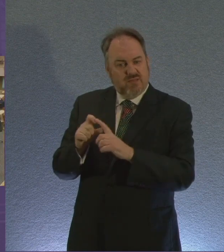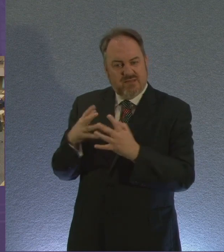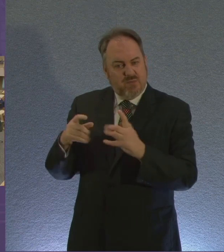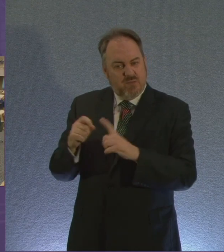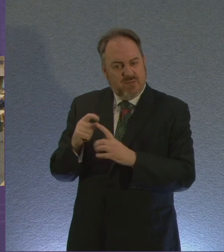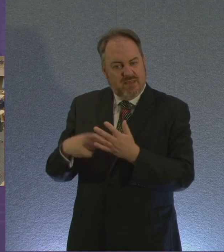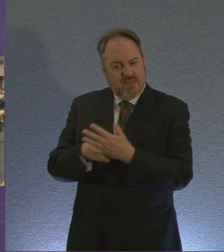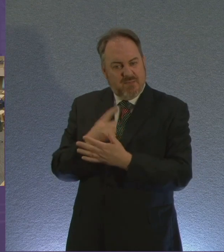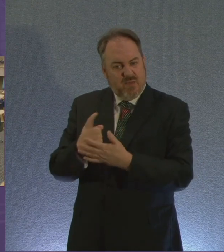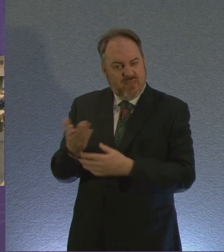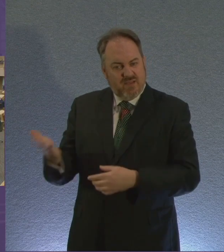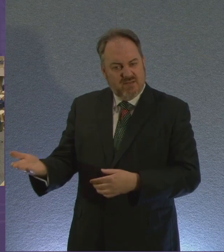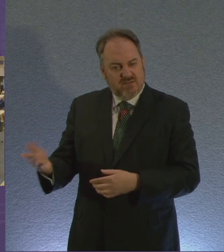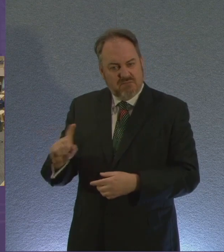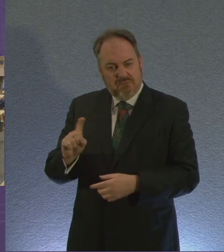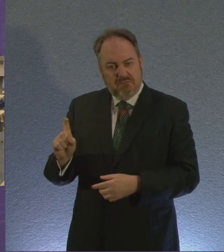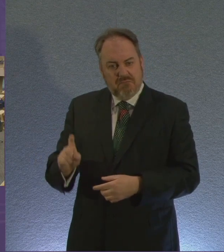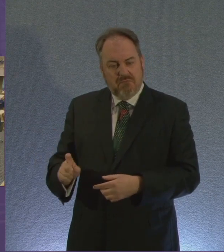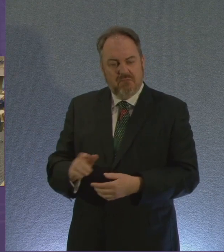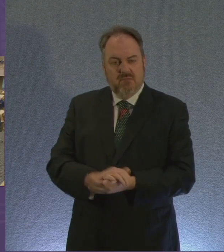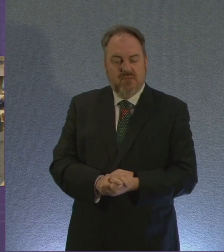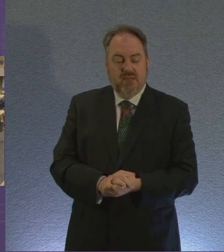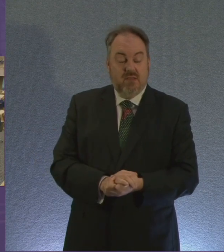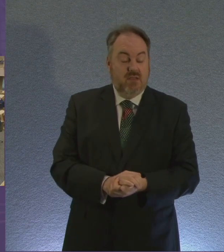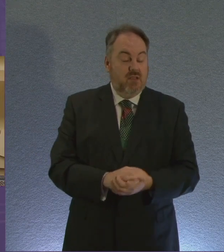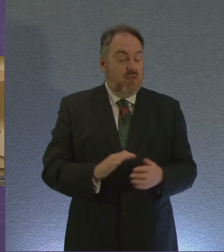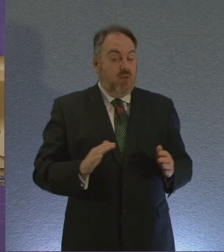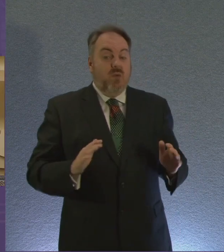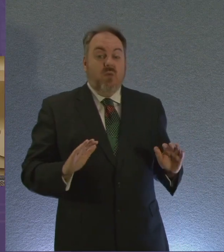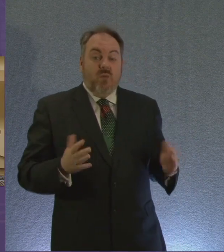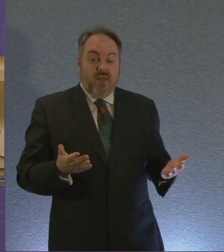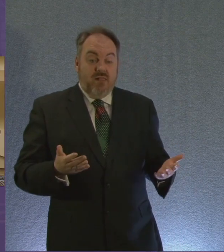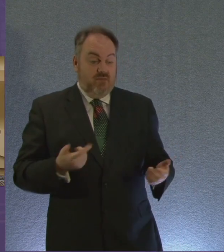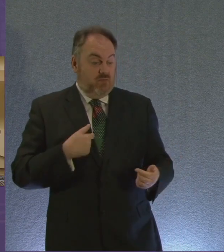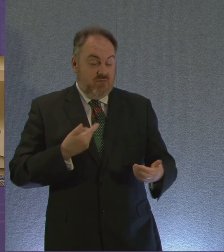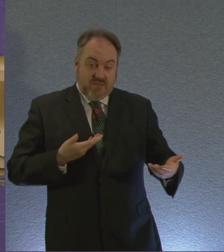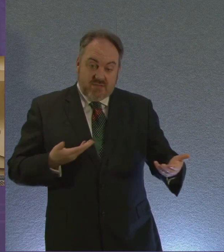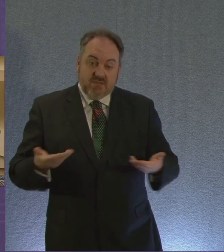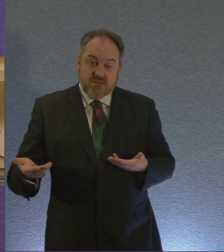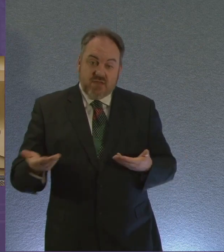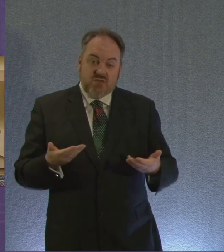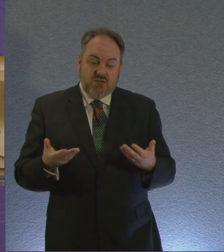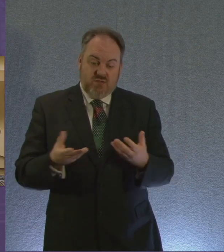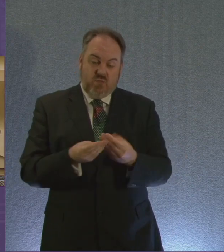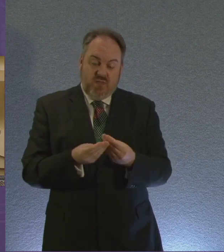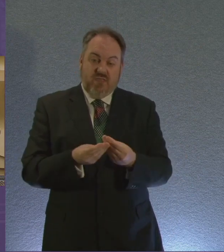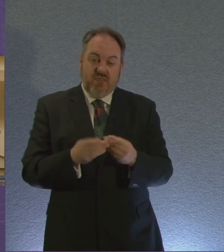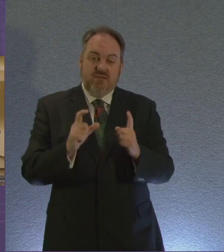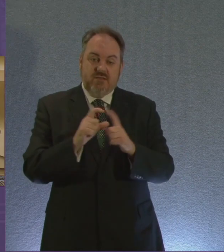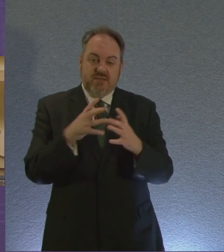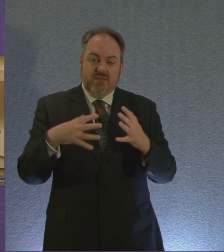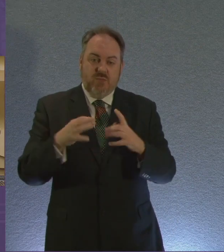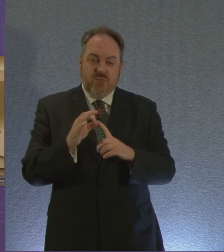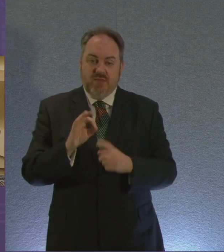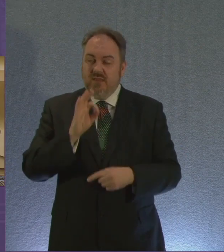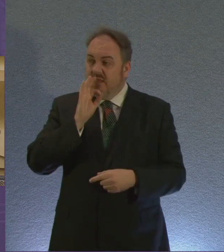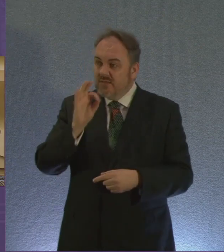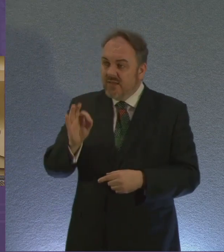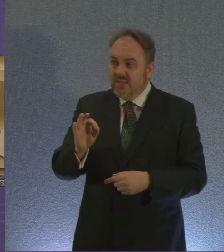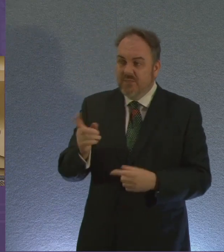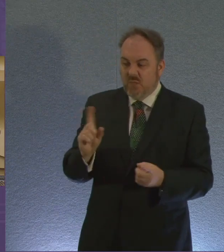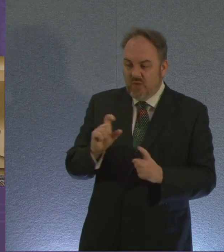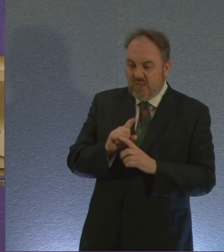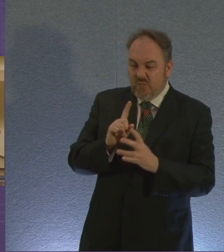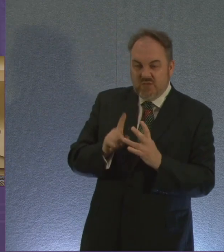Shirley-Ann Somerville. Well, my officials and I did discuss very seriously whether there were other alternatives to asking the DWP to move forward